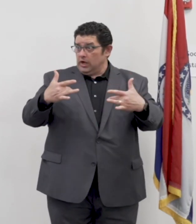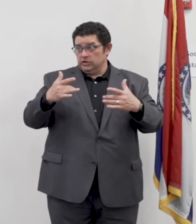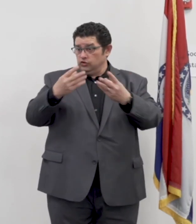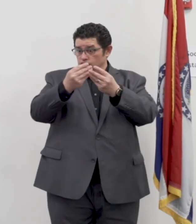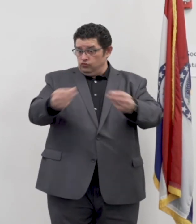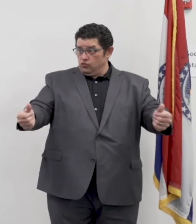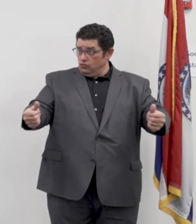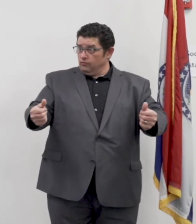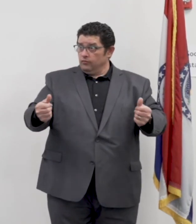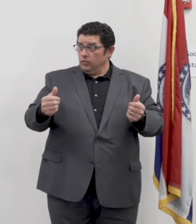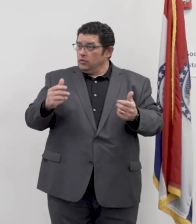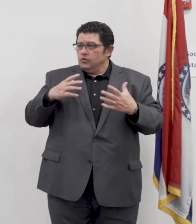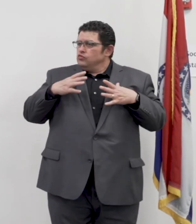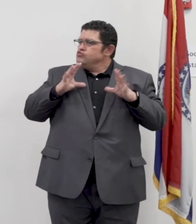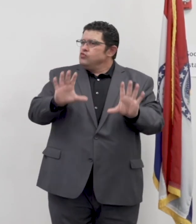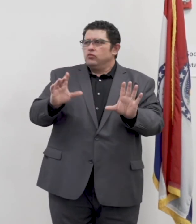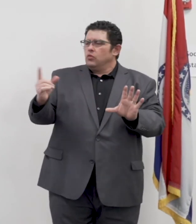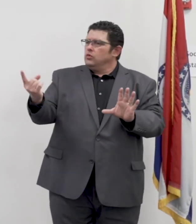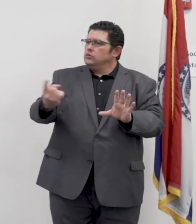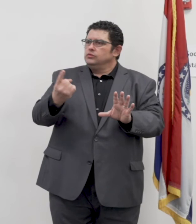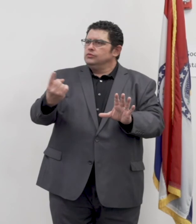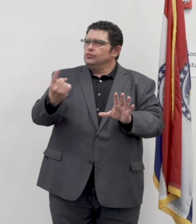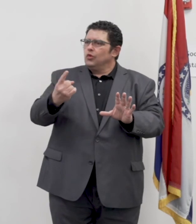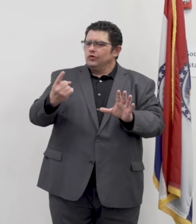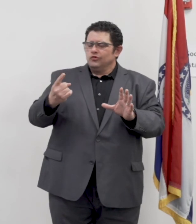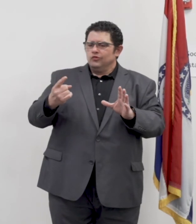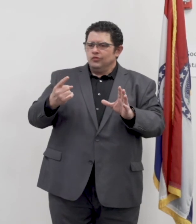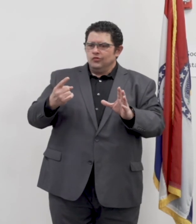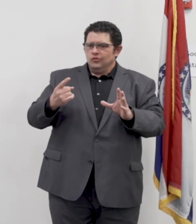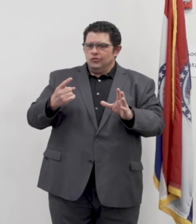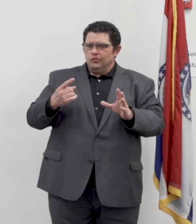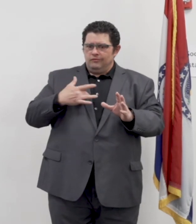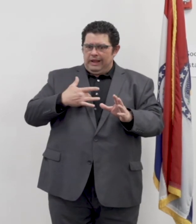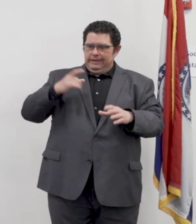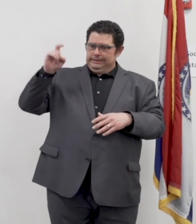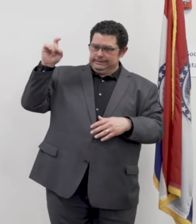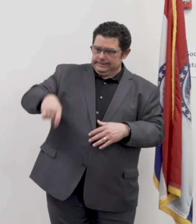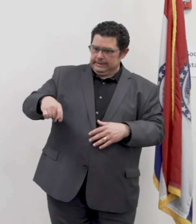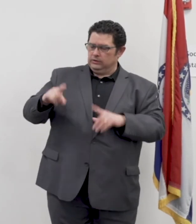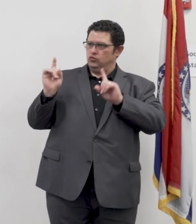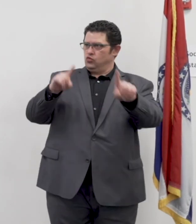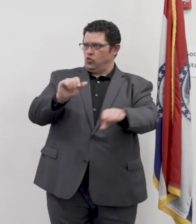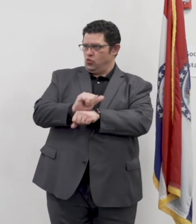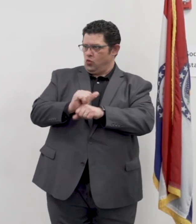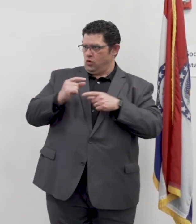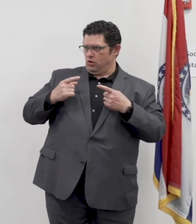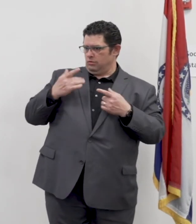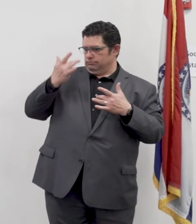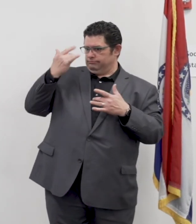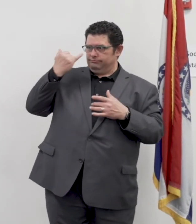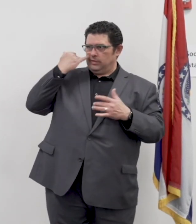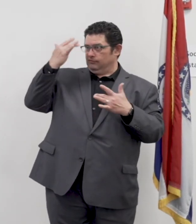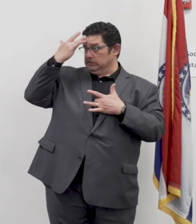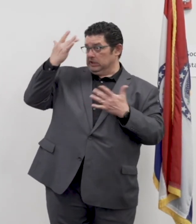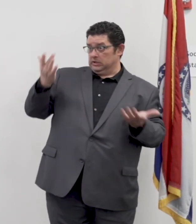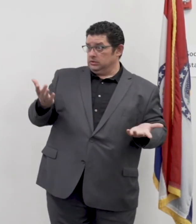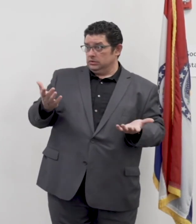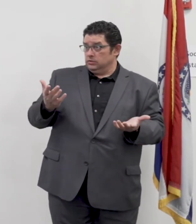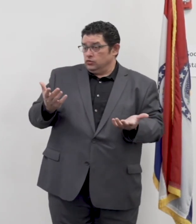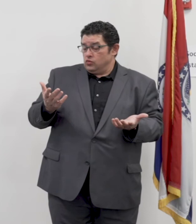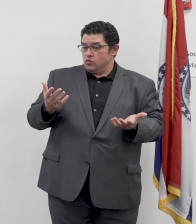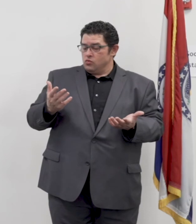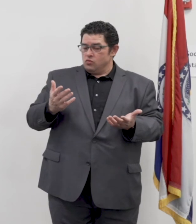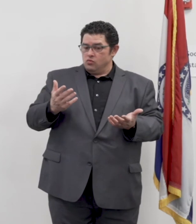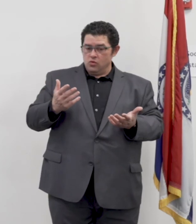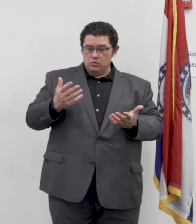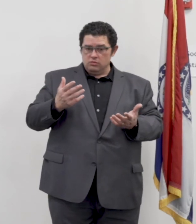want someone to be incentivized to go to work when they're sick. And that's one of the pieces of this. And that's why